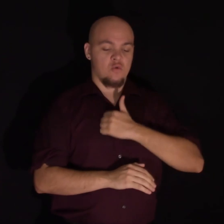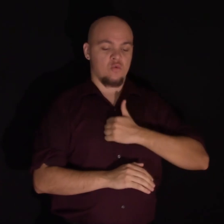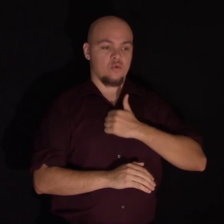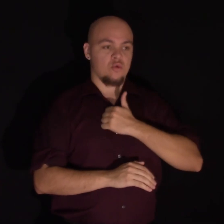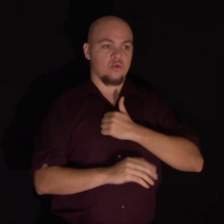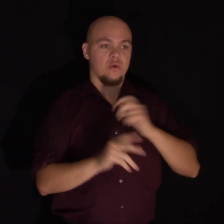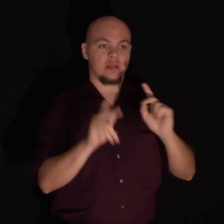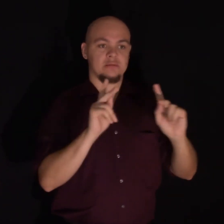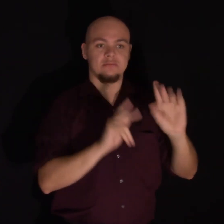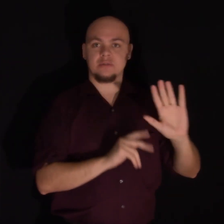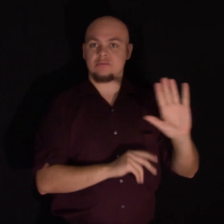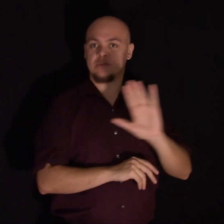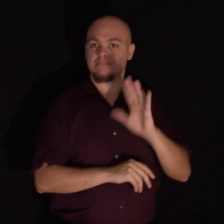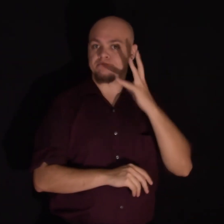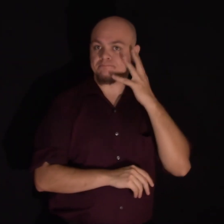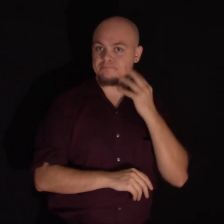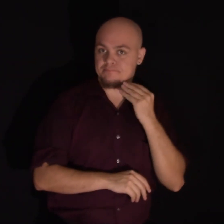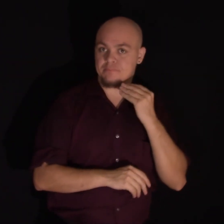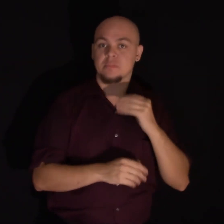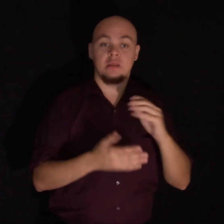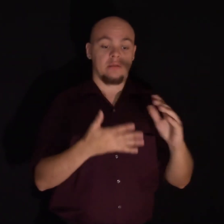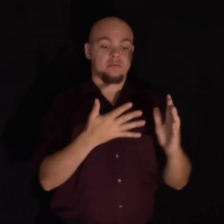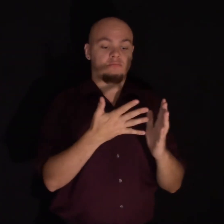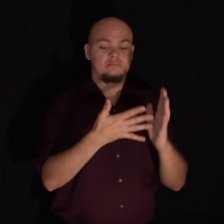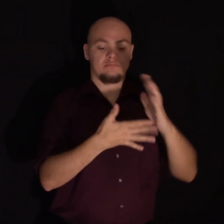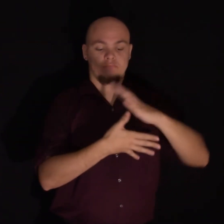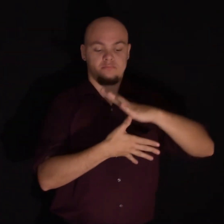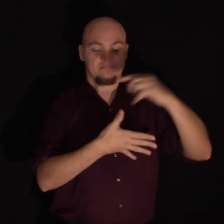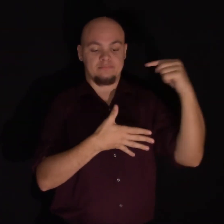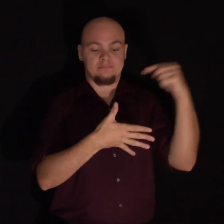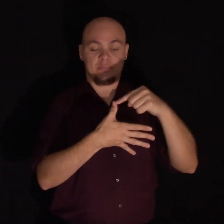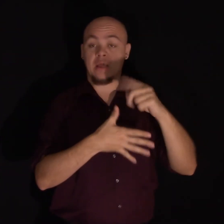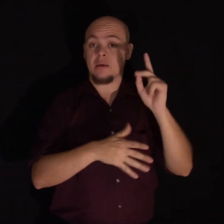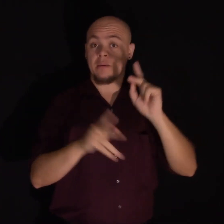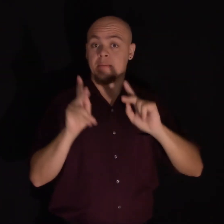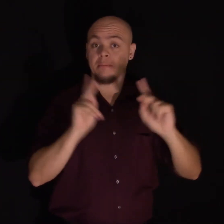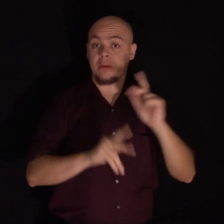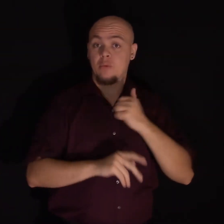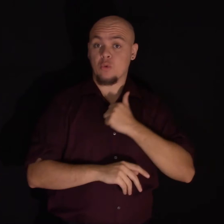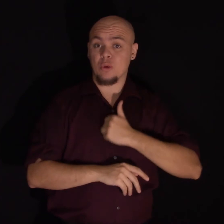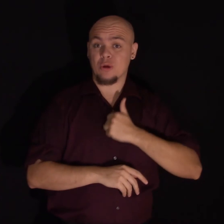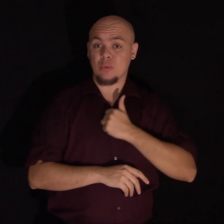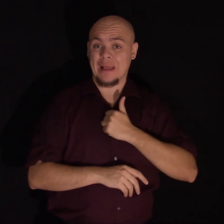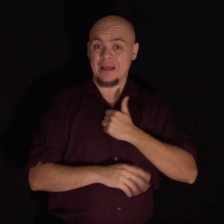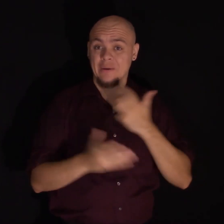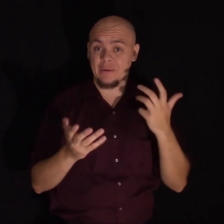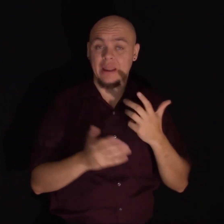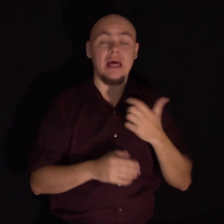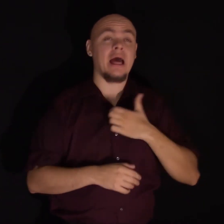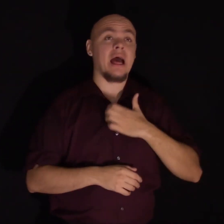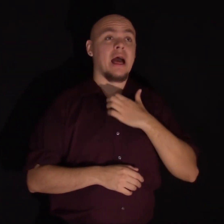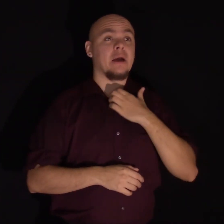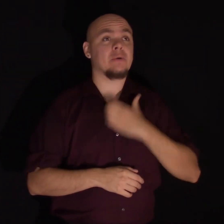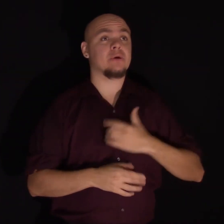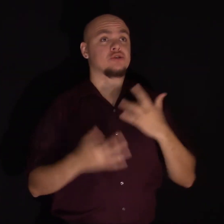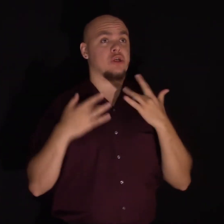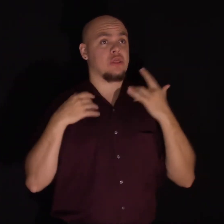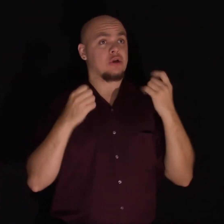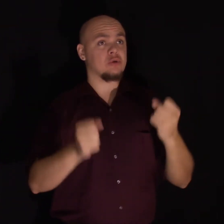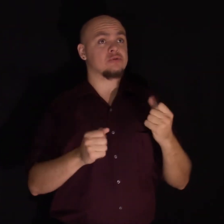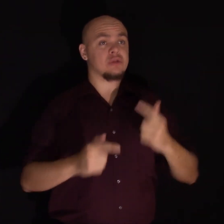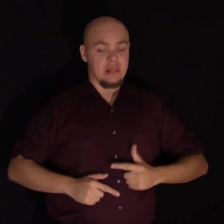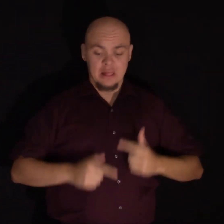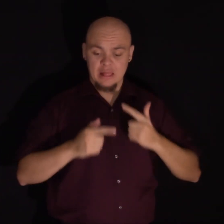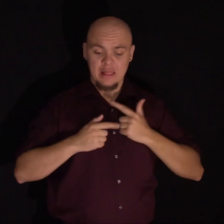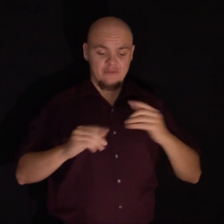their deathbed. The number one regret of people about to pass away: I wish I'd had the courage to live a life more true